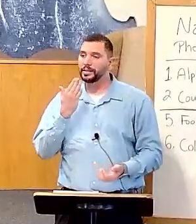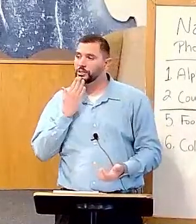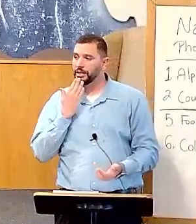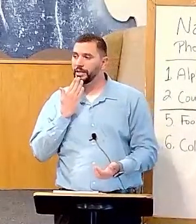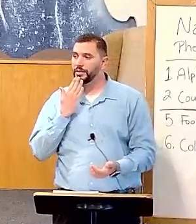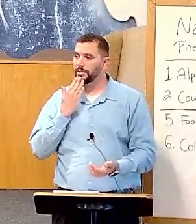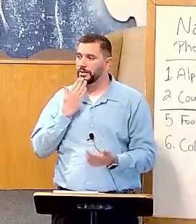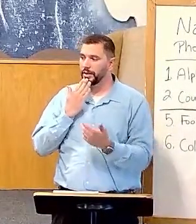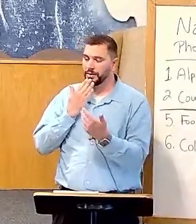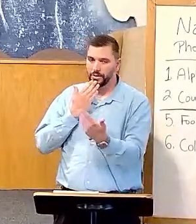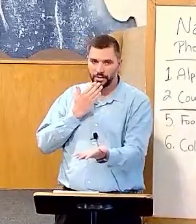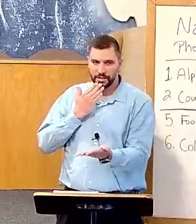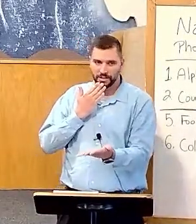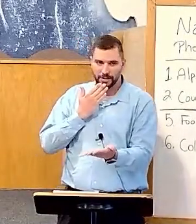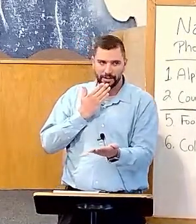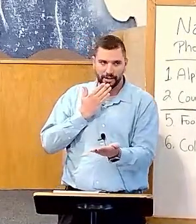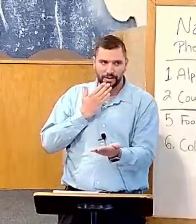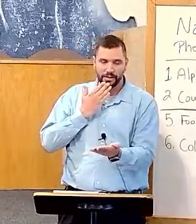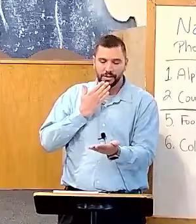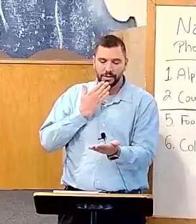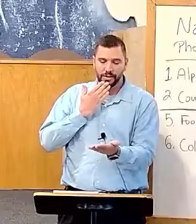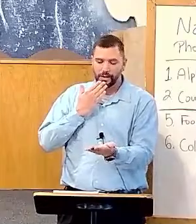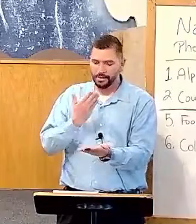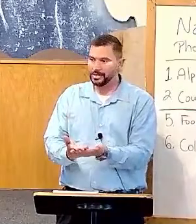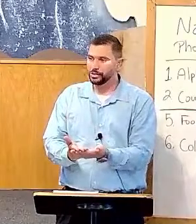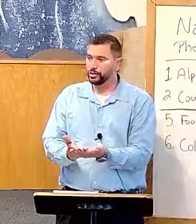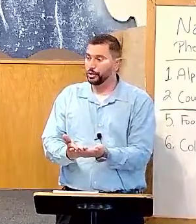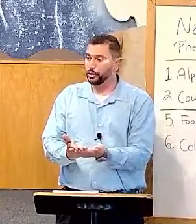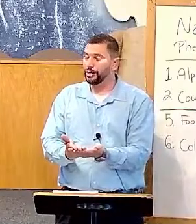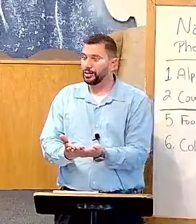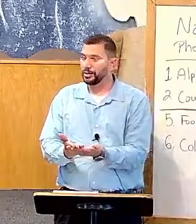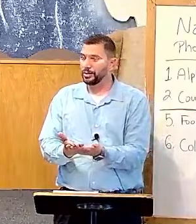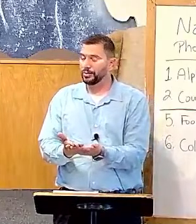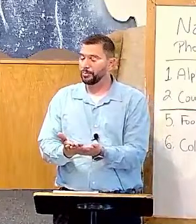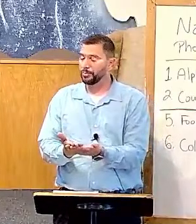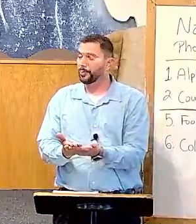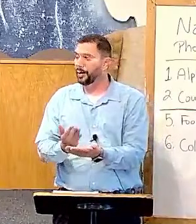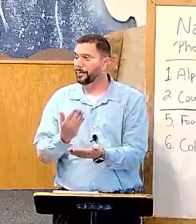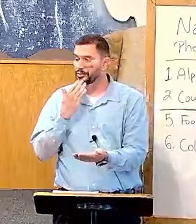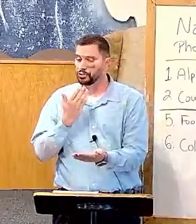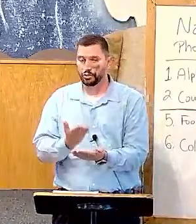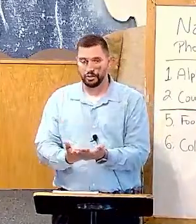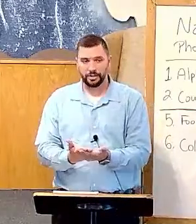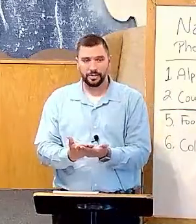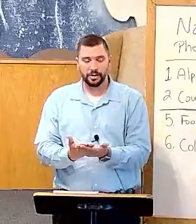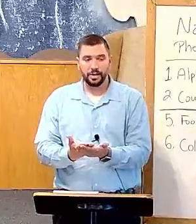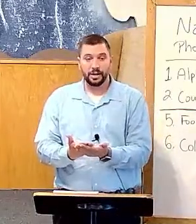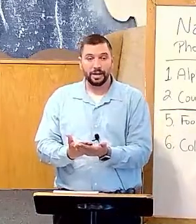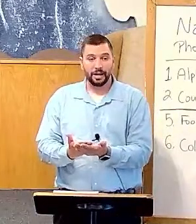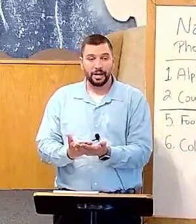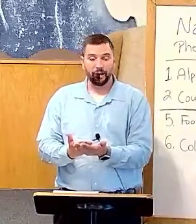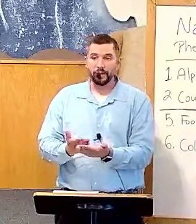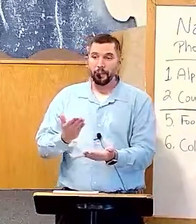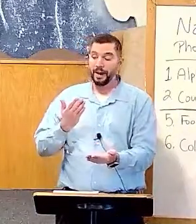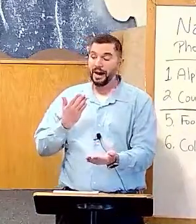chin and your less dominant hand, that's good. Palm up, that's good. Now, bad